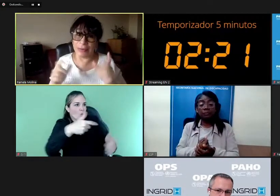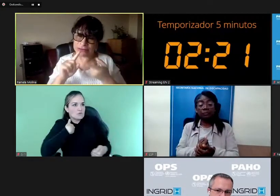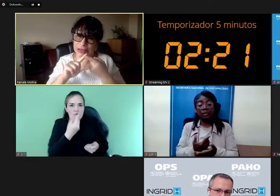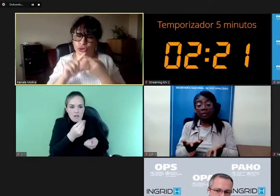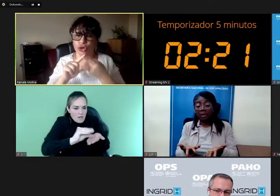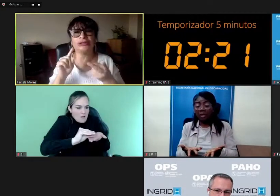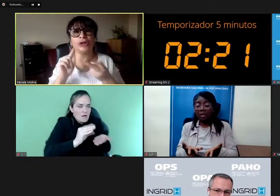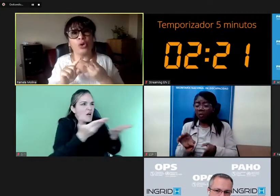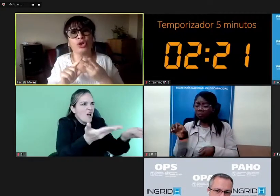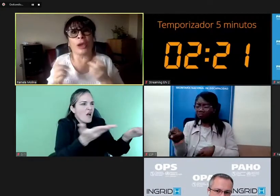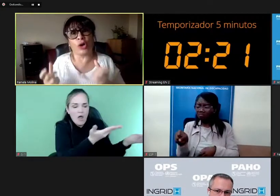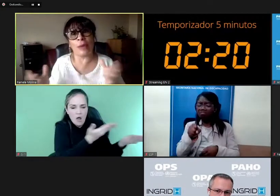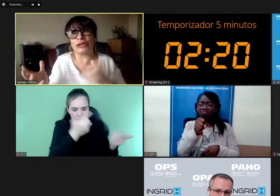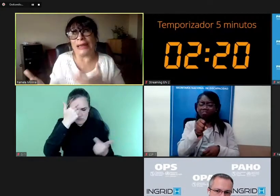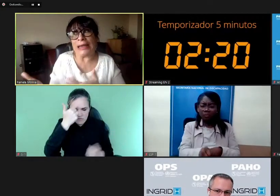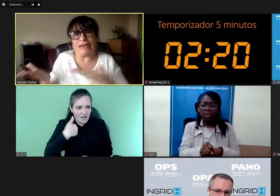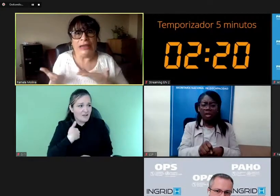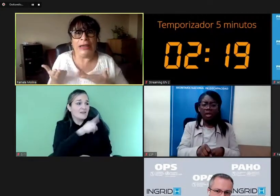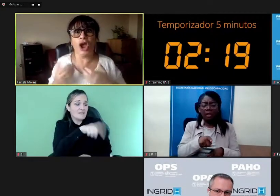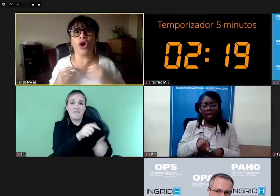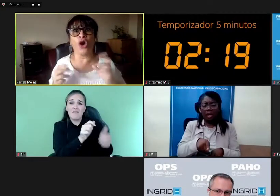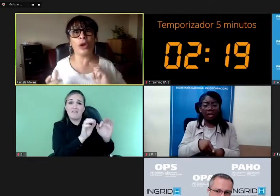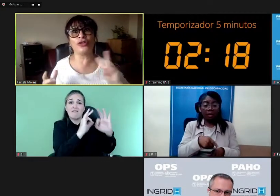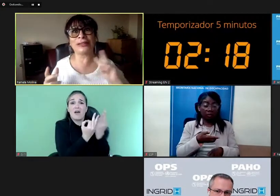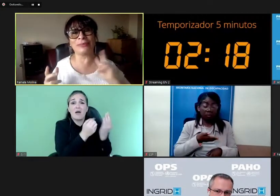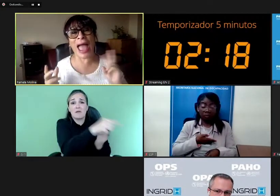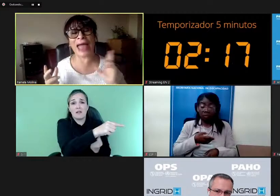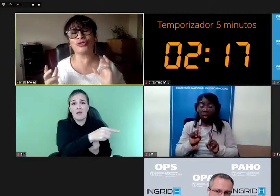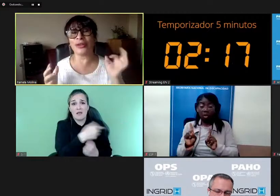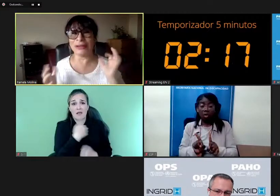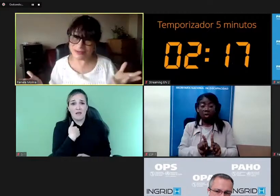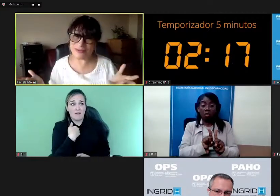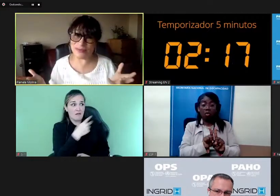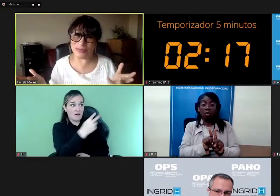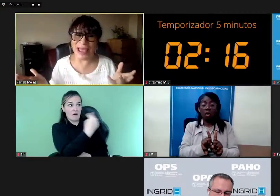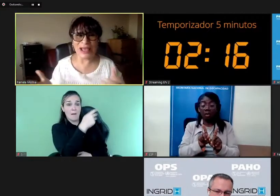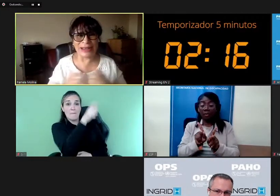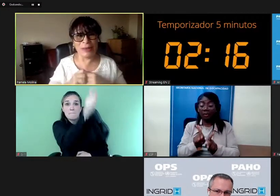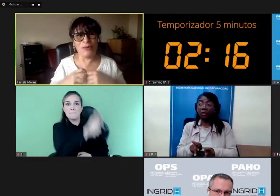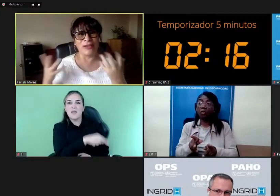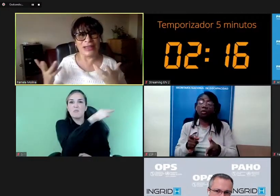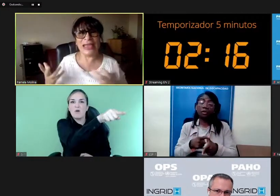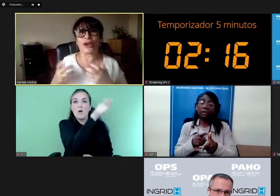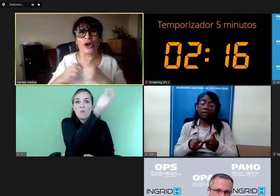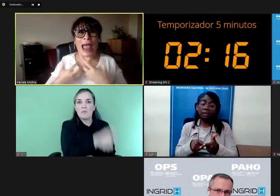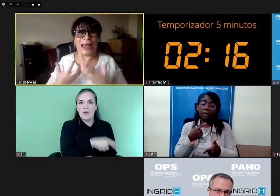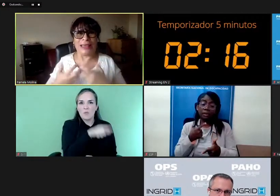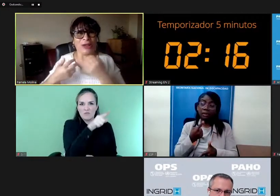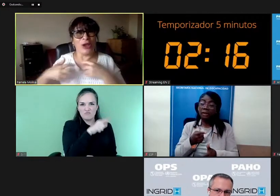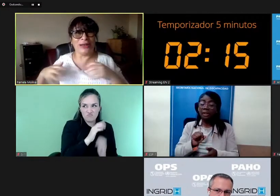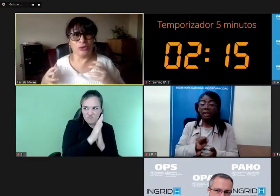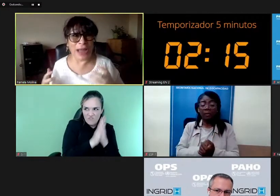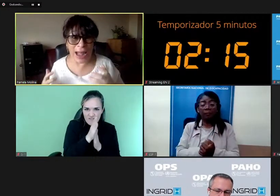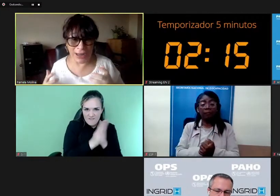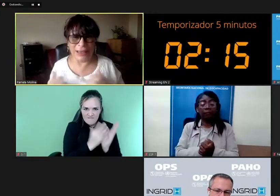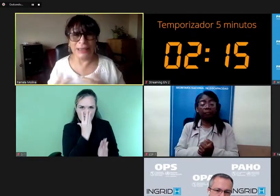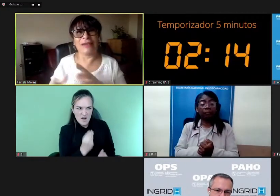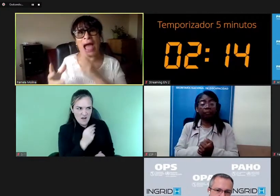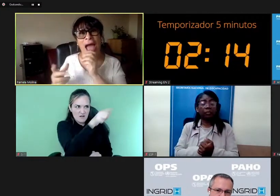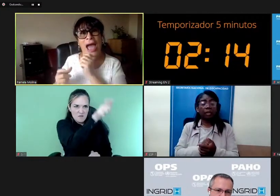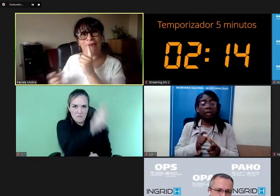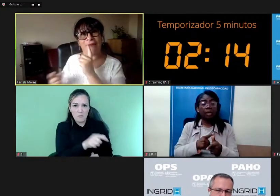interpreter so we are forced to do this now we need to come sometimes with the